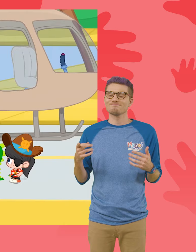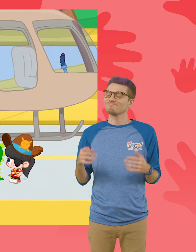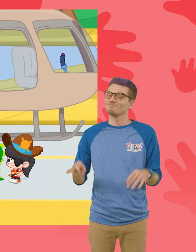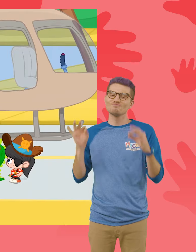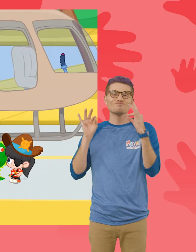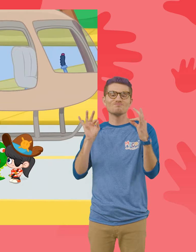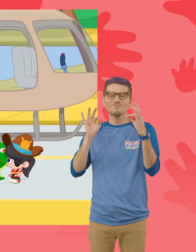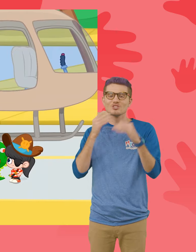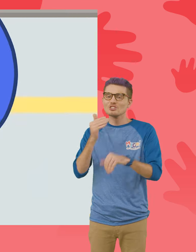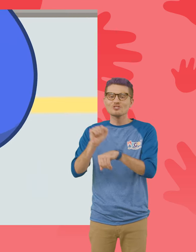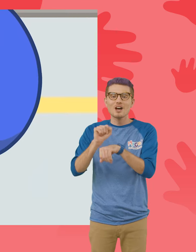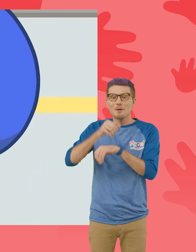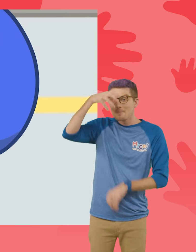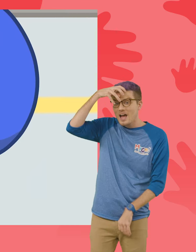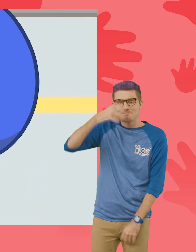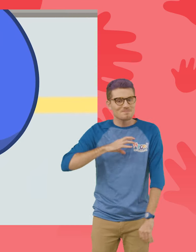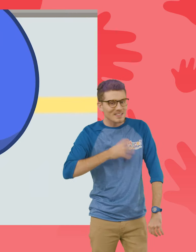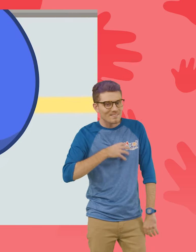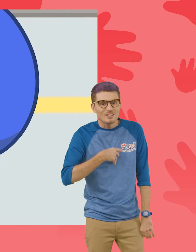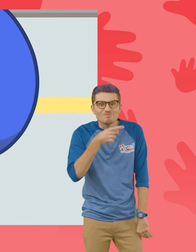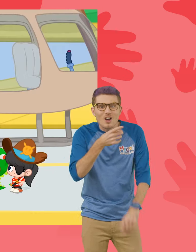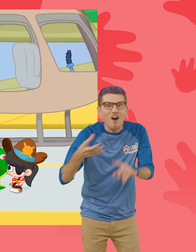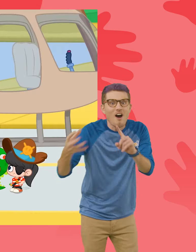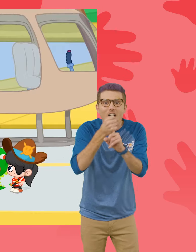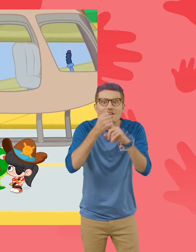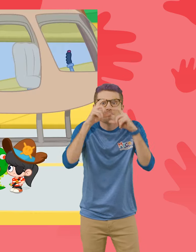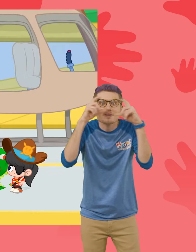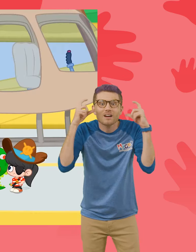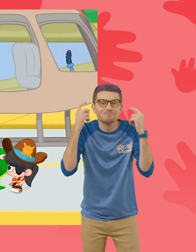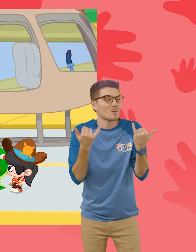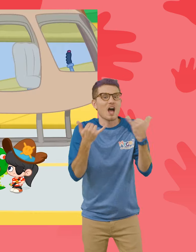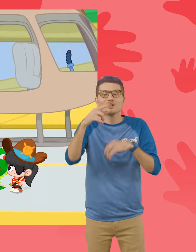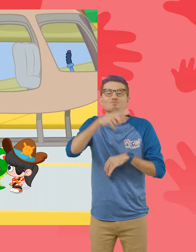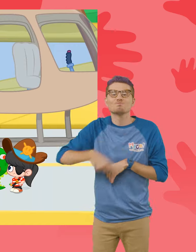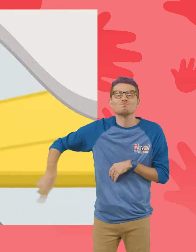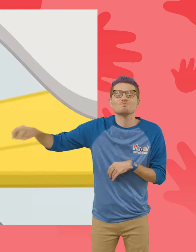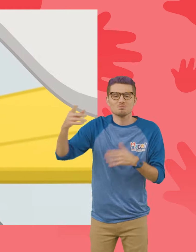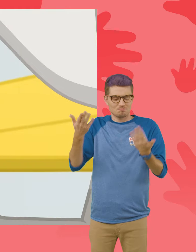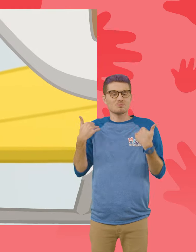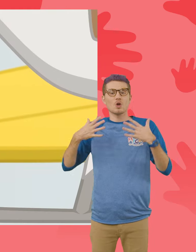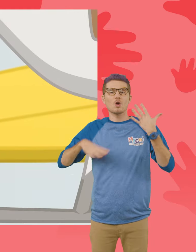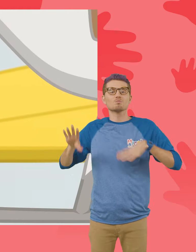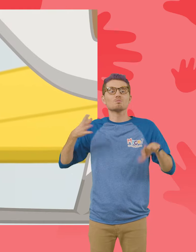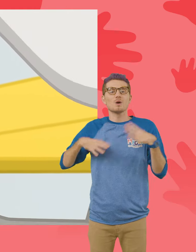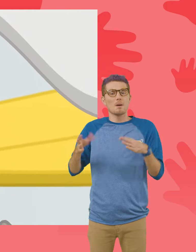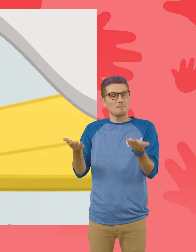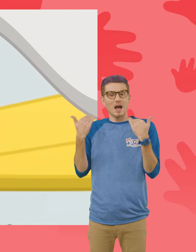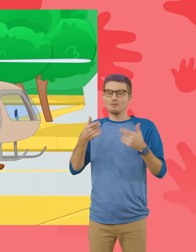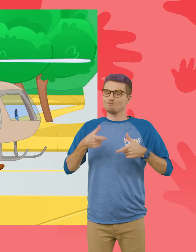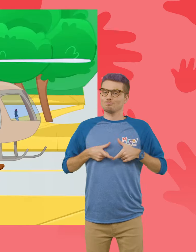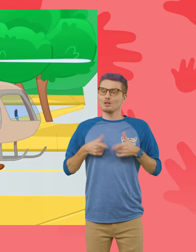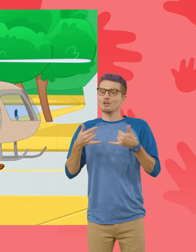Well done, Mila and Morphle. You caught the bandits, and now everyone can get back their clothes. The mayor should give you a